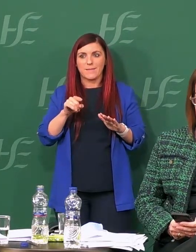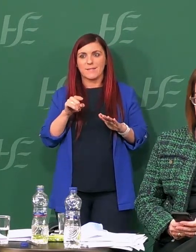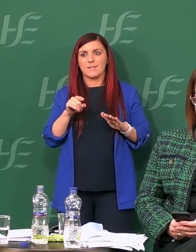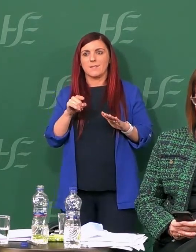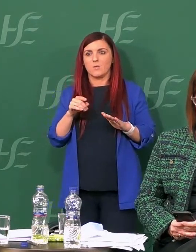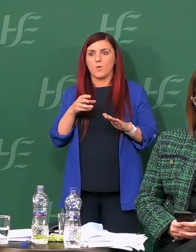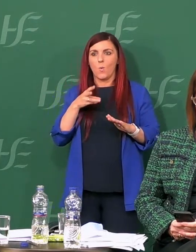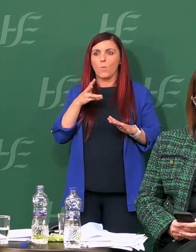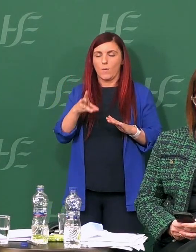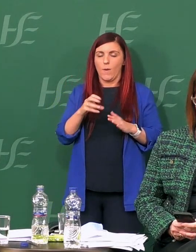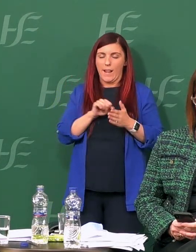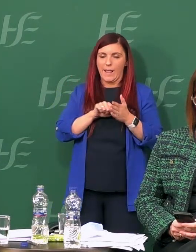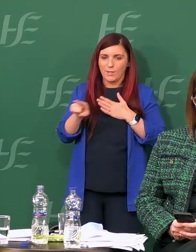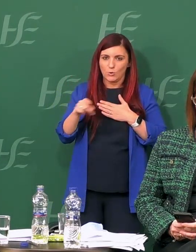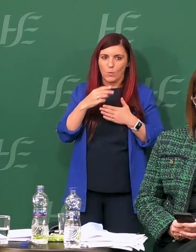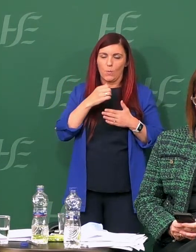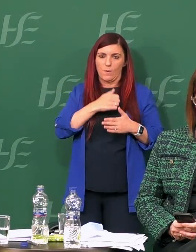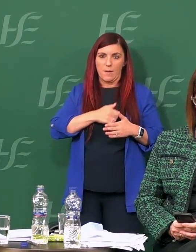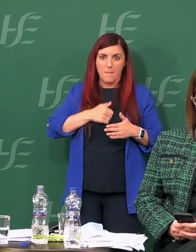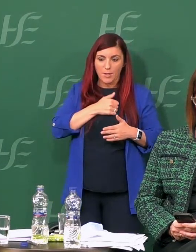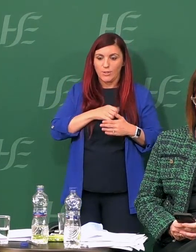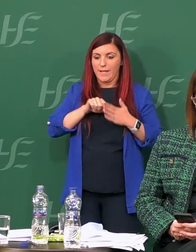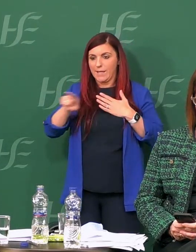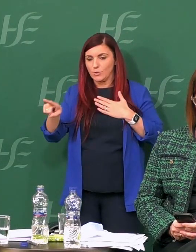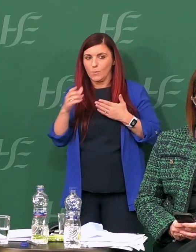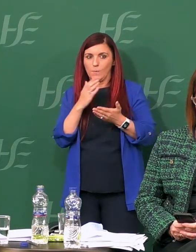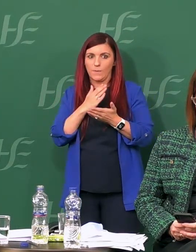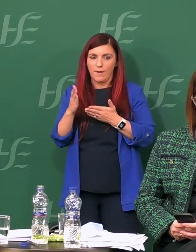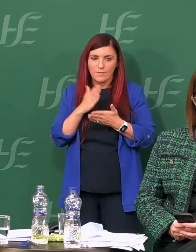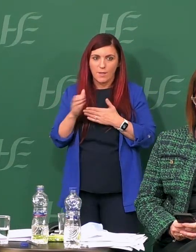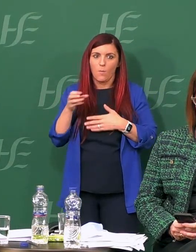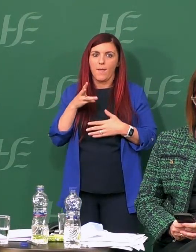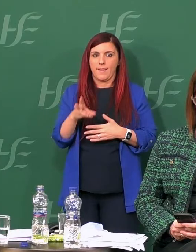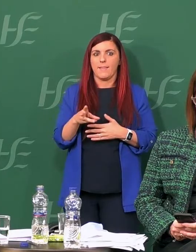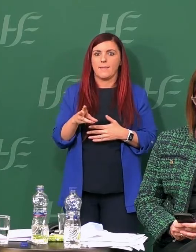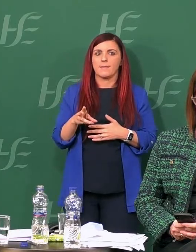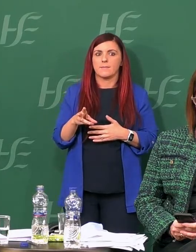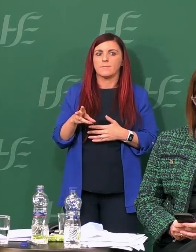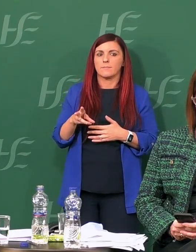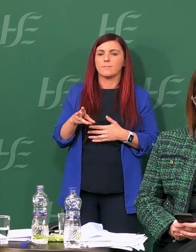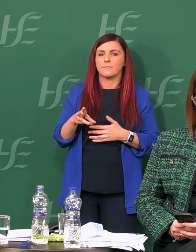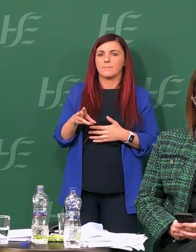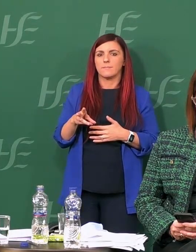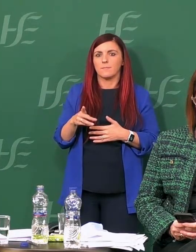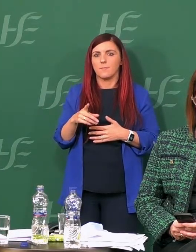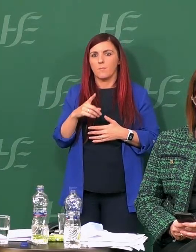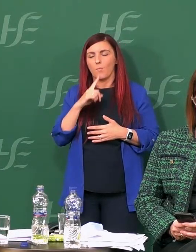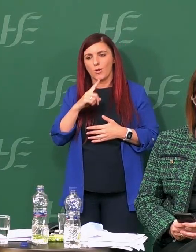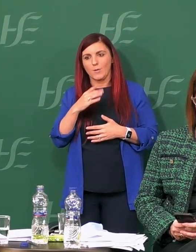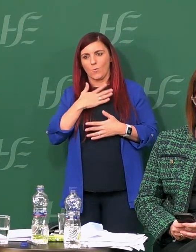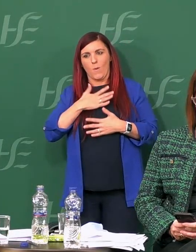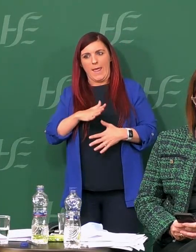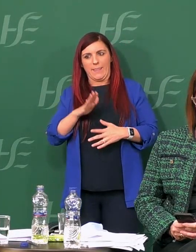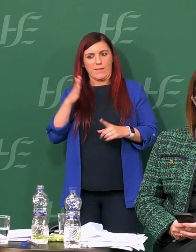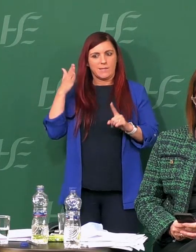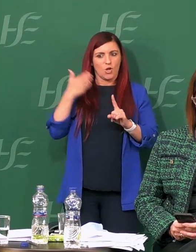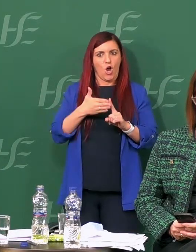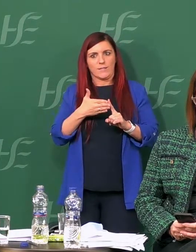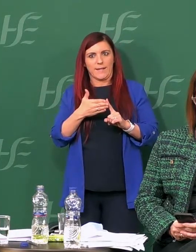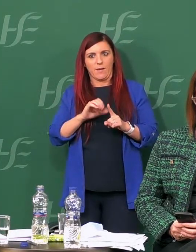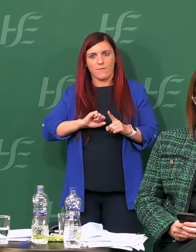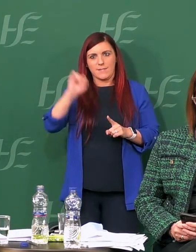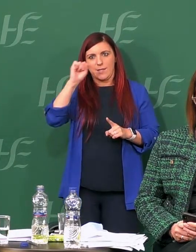and shouldn't be tolerated. And, we'll address the issue. But, an unfair targeting of a, senior